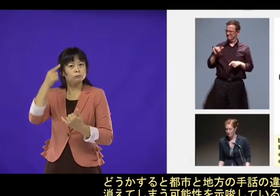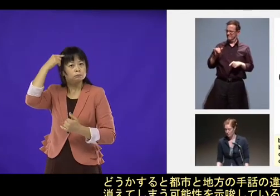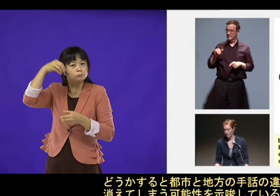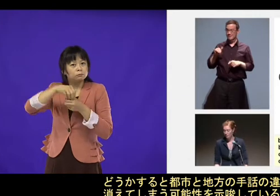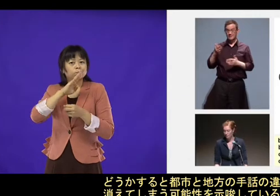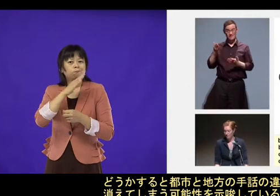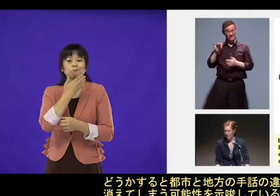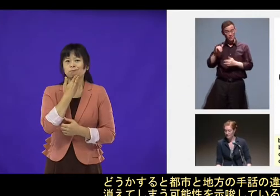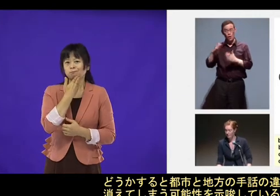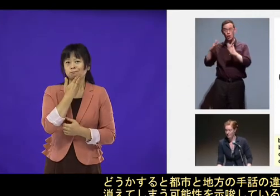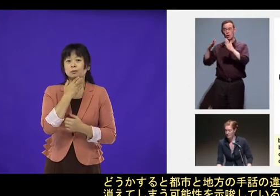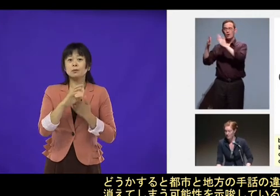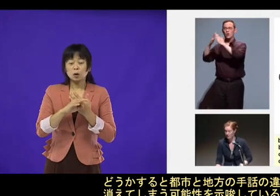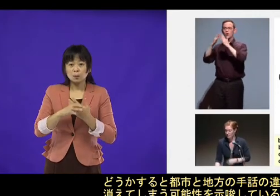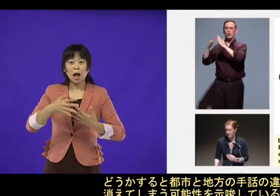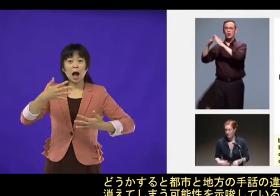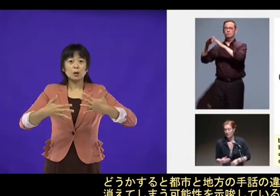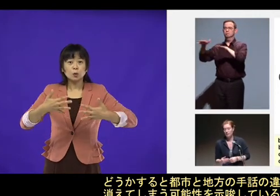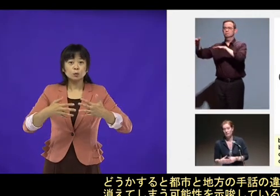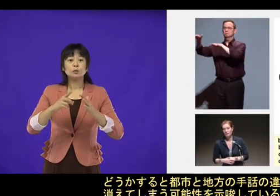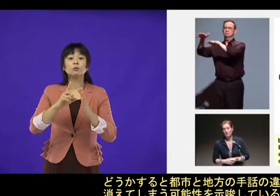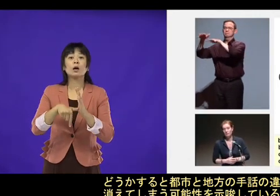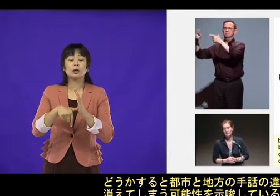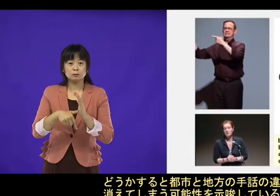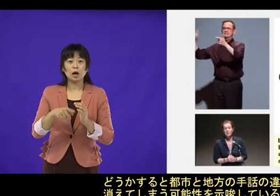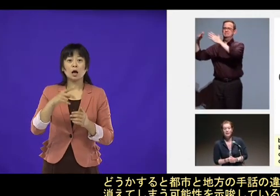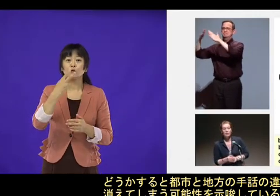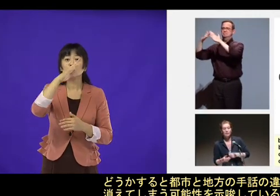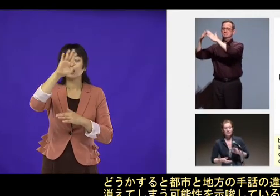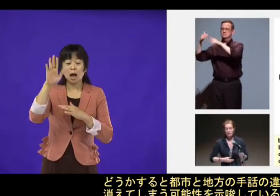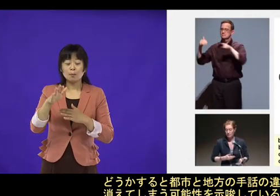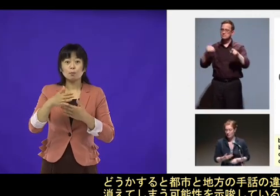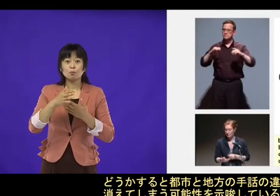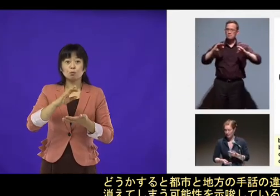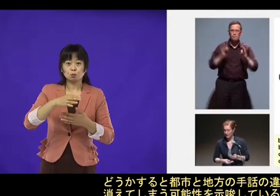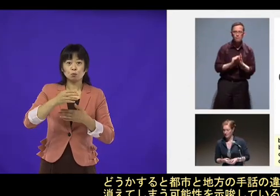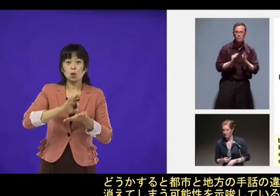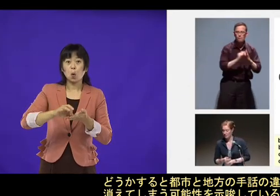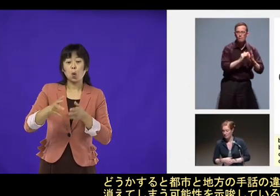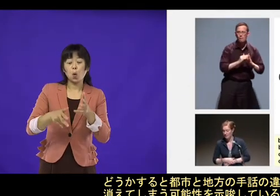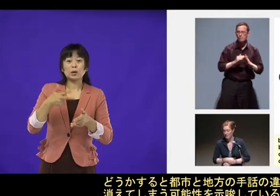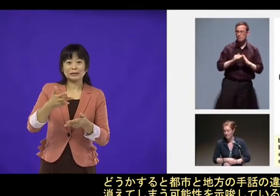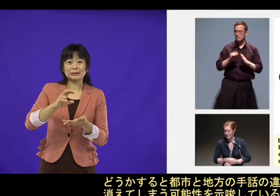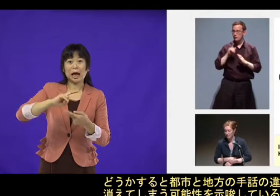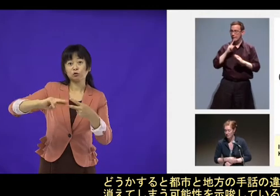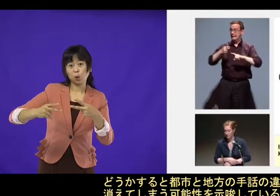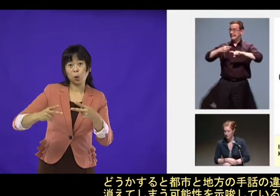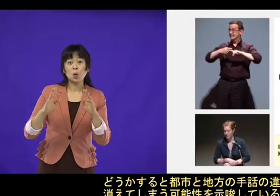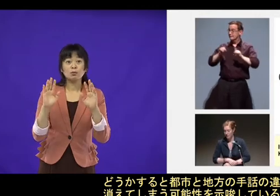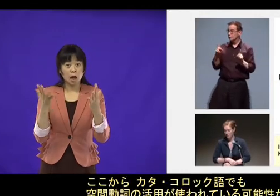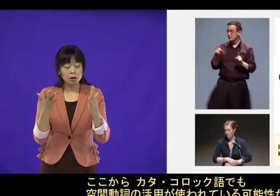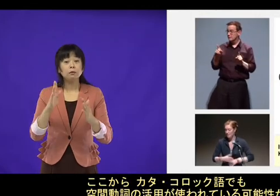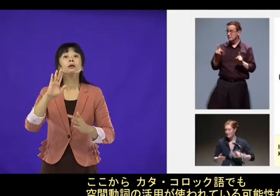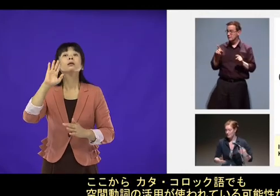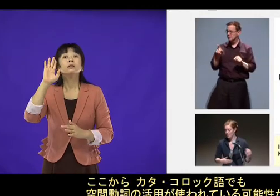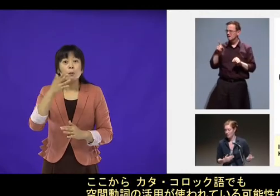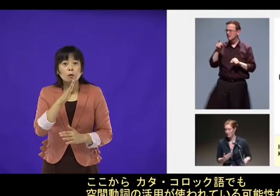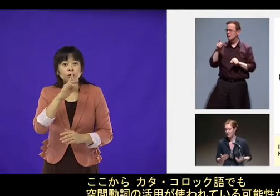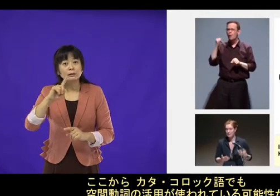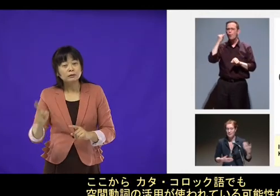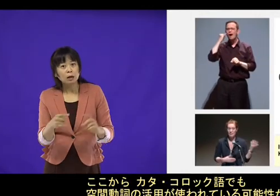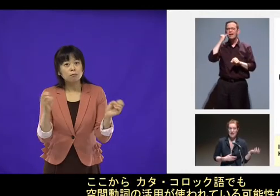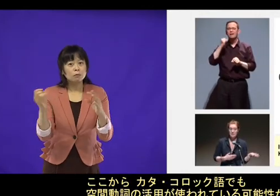urban and rural signing varieties might disappear when we start to look at spontaneous discourse. So it raises